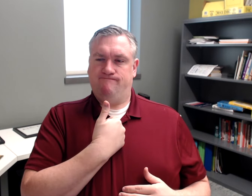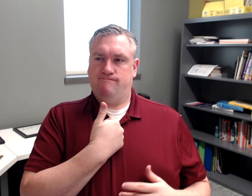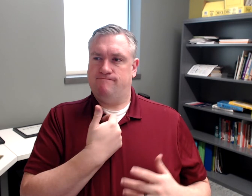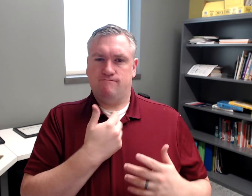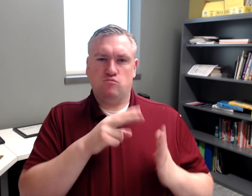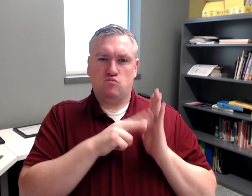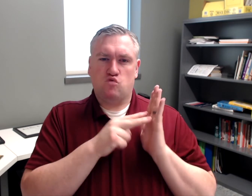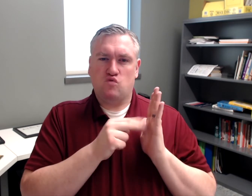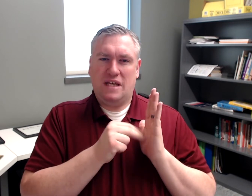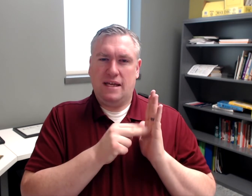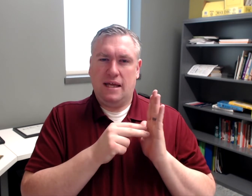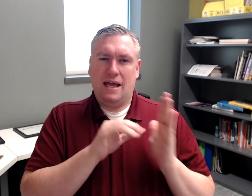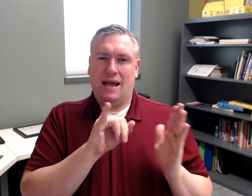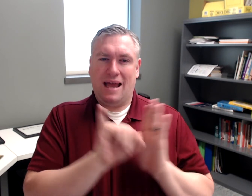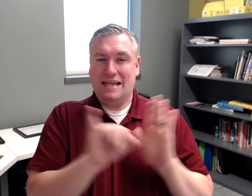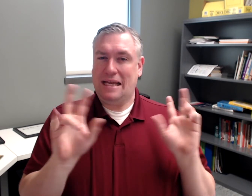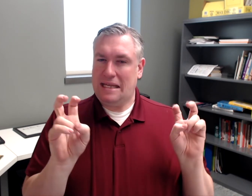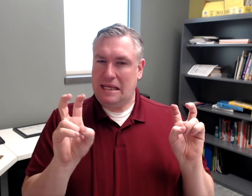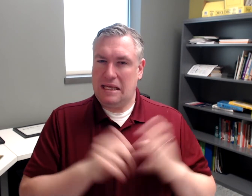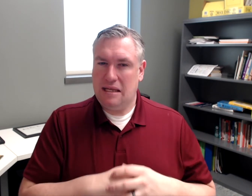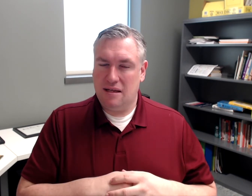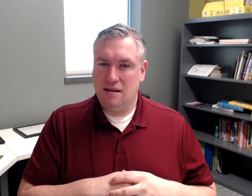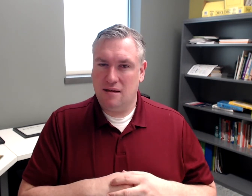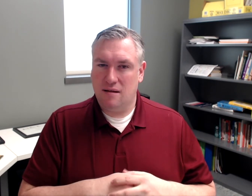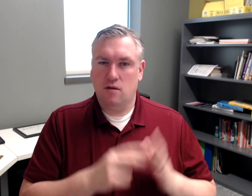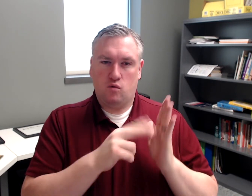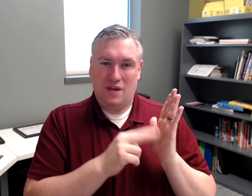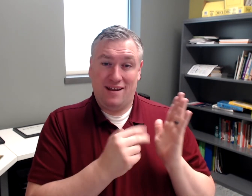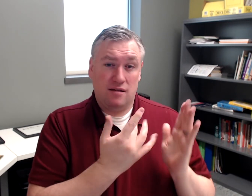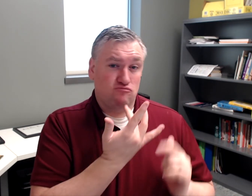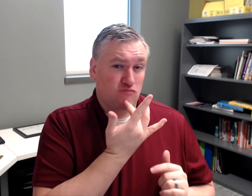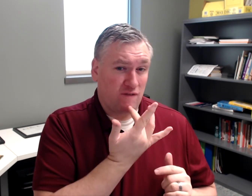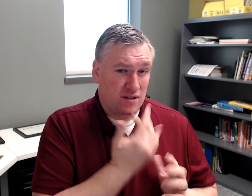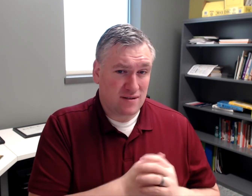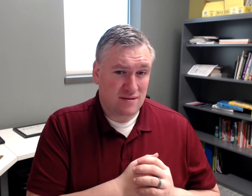But if we just have that, students will never develop their own reading identity, their own reading